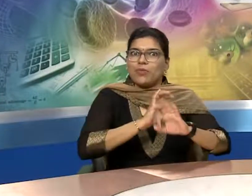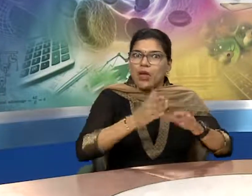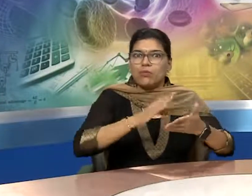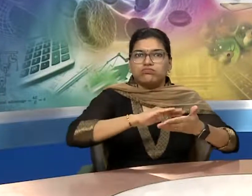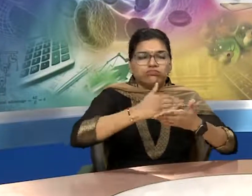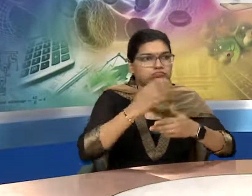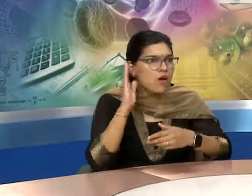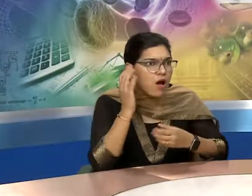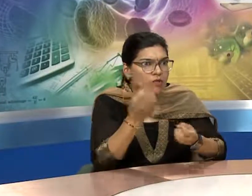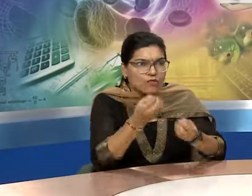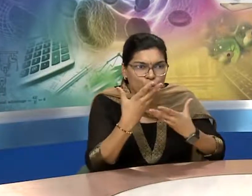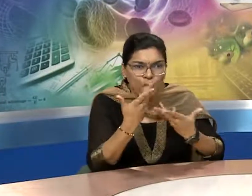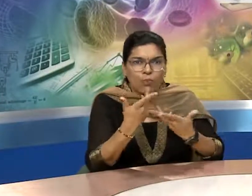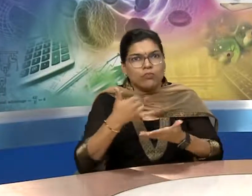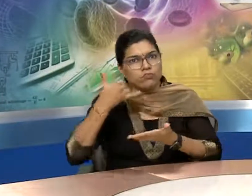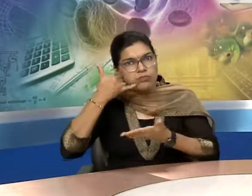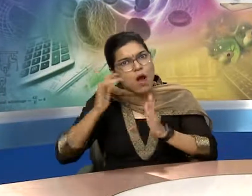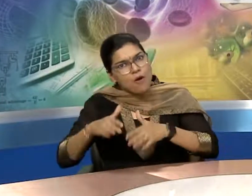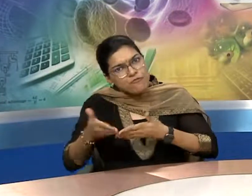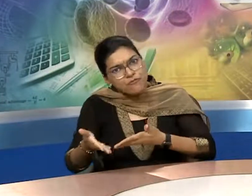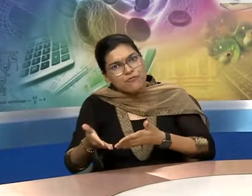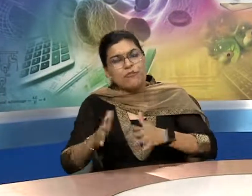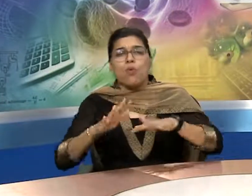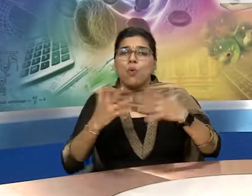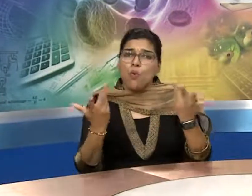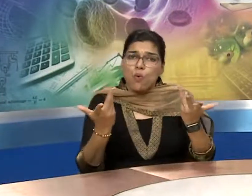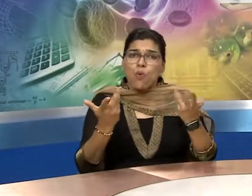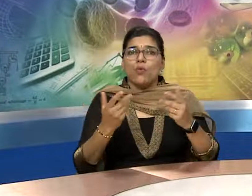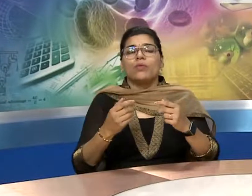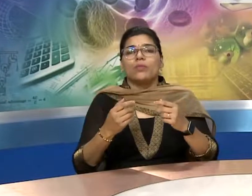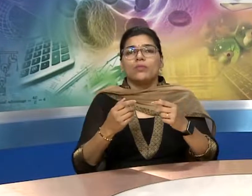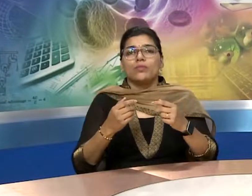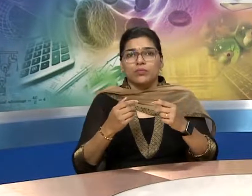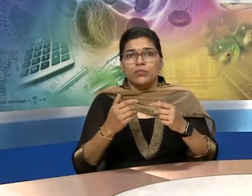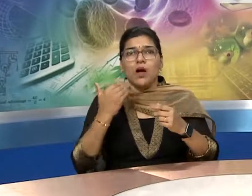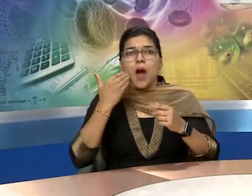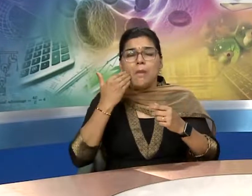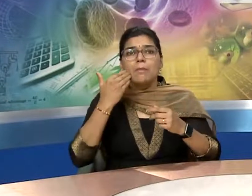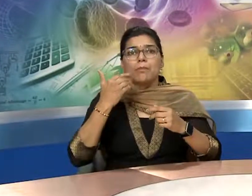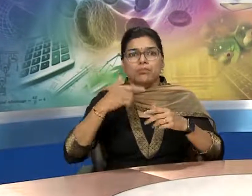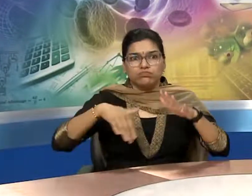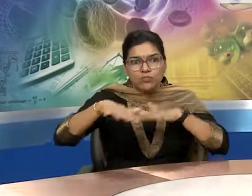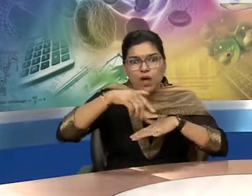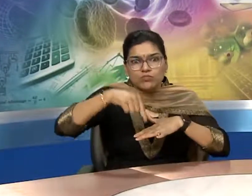Nowadays, we are doing everything digitally. We make so many